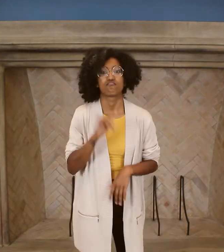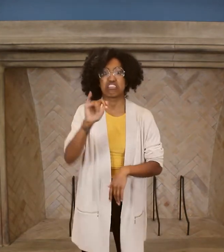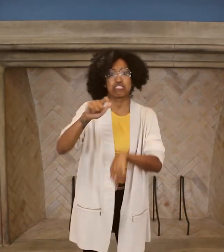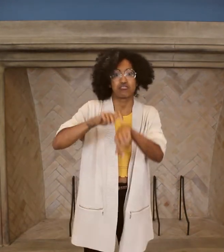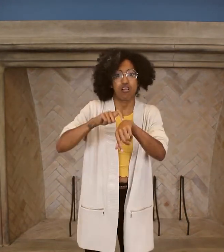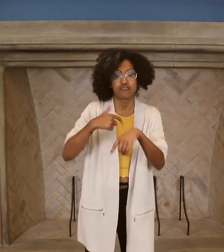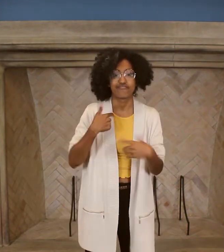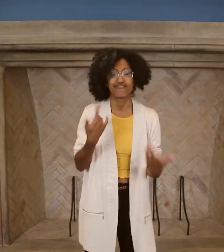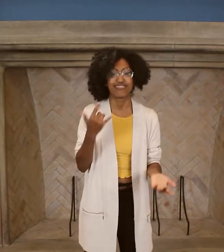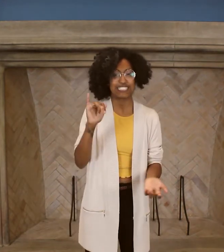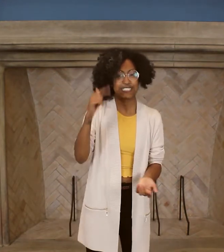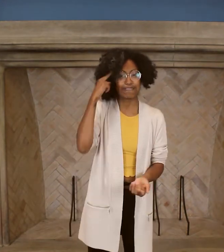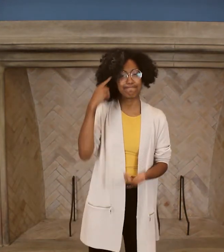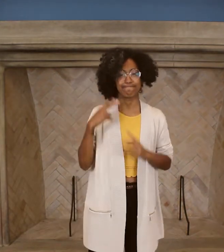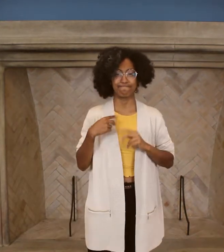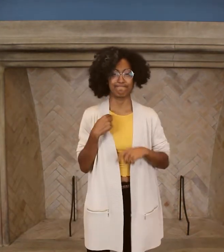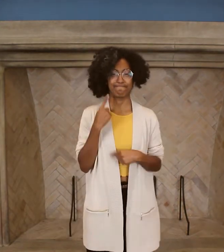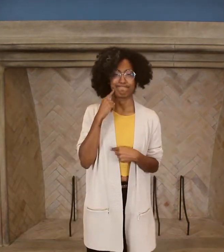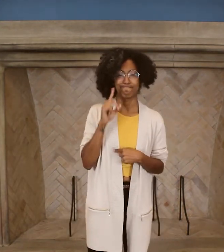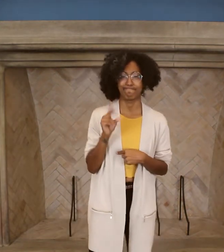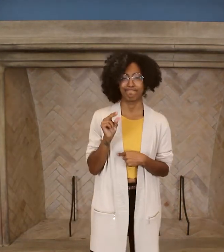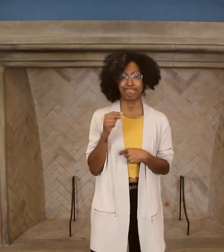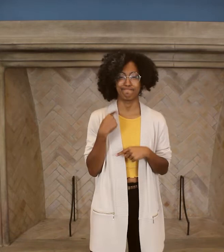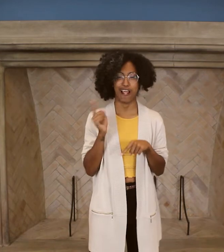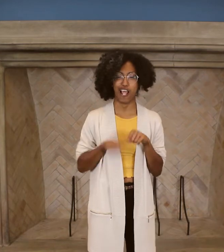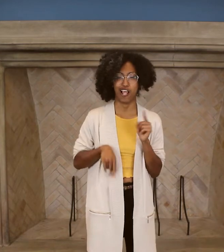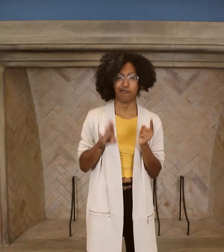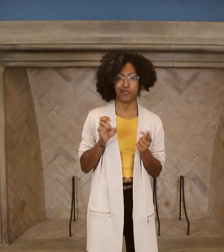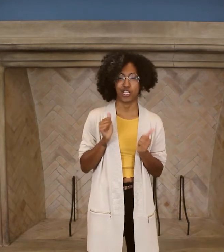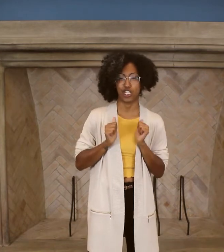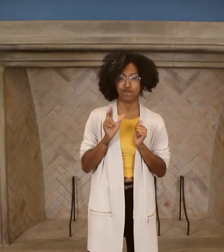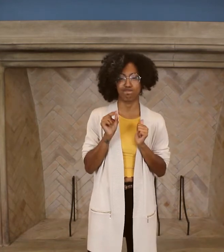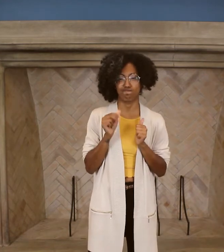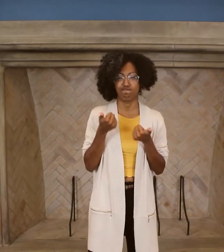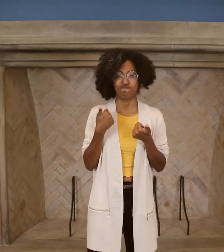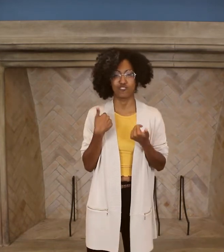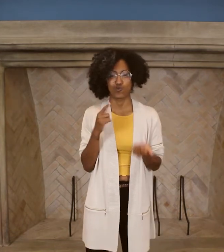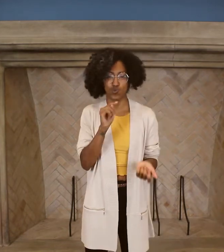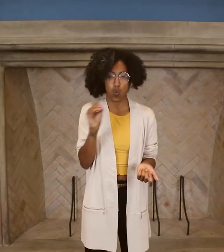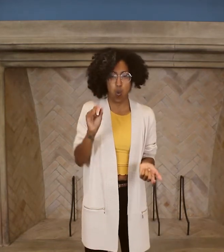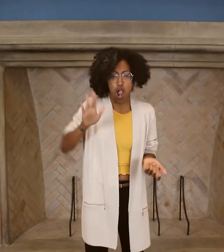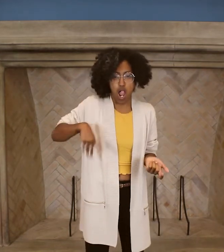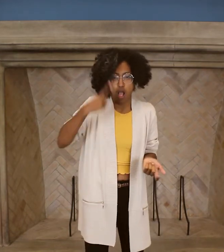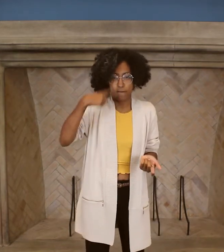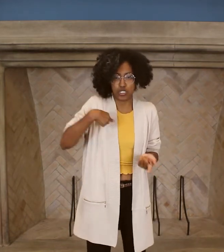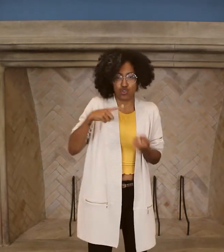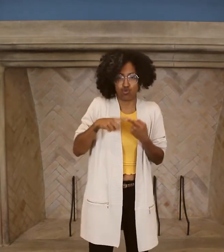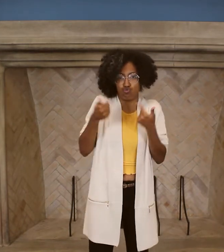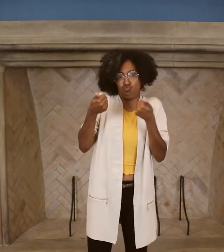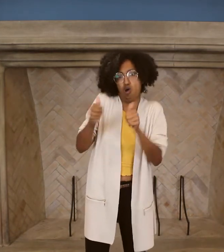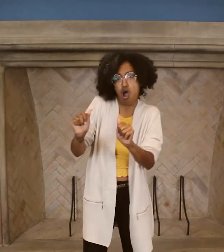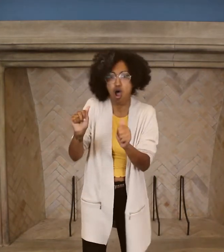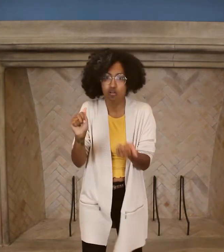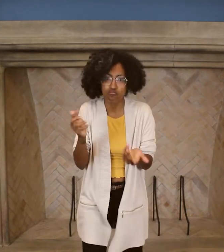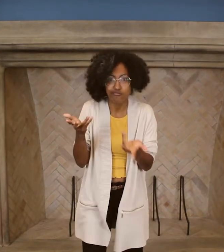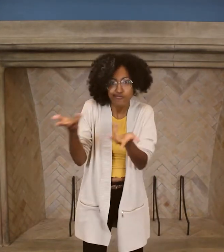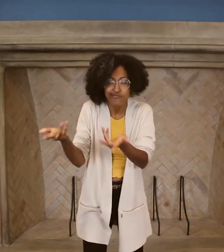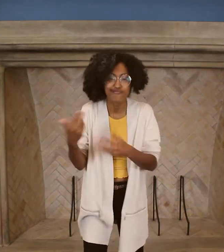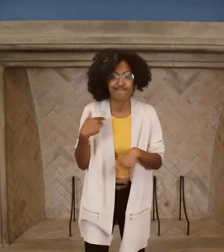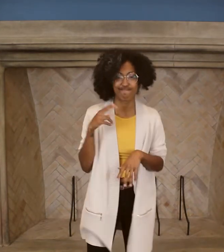overwhelmed. At that time, I thought, no, I can't become an actress. It's too late for me